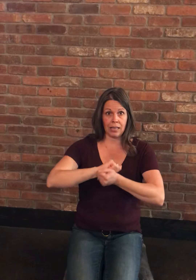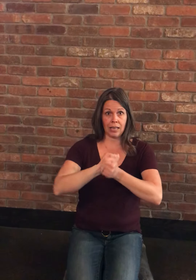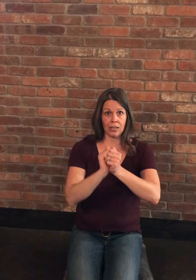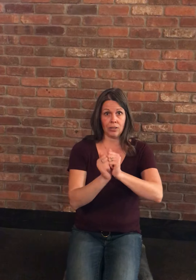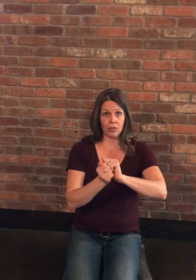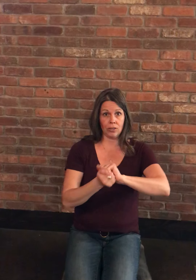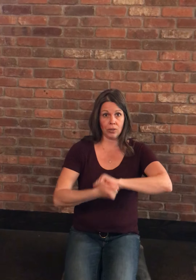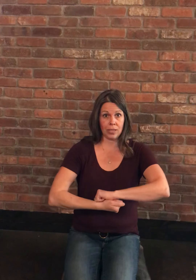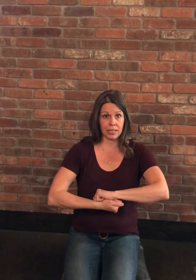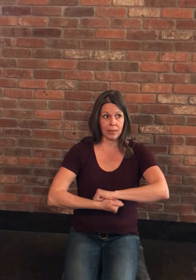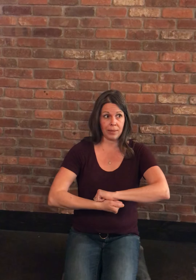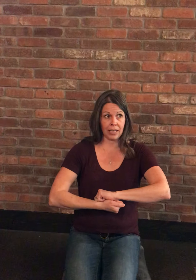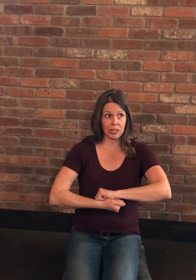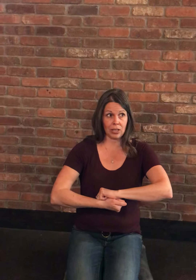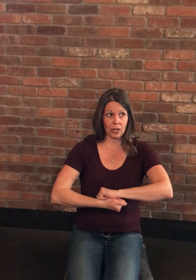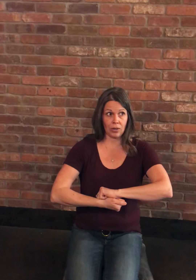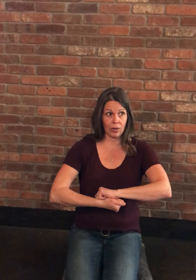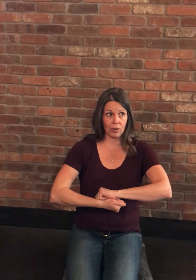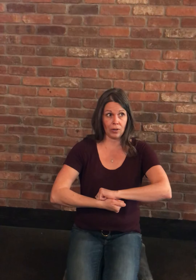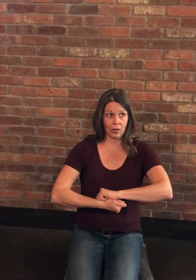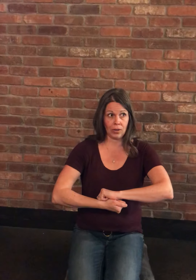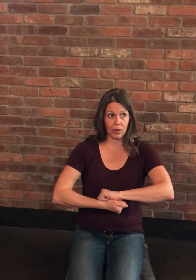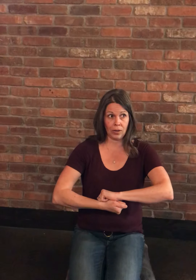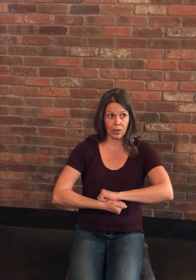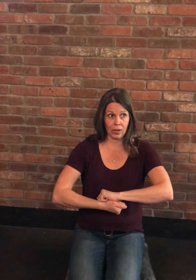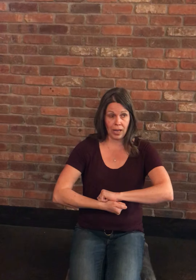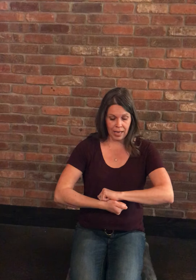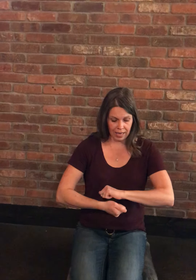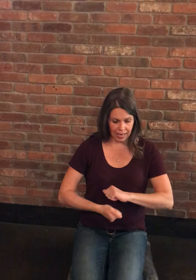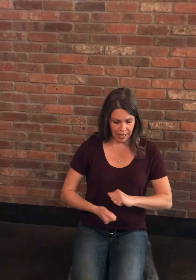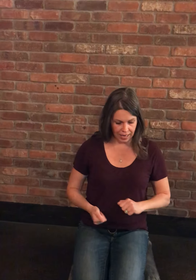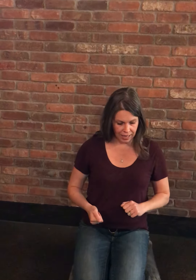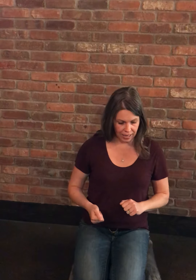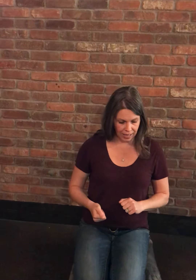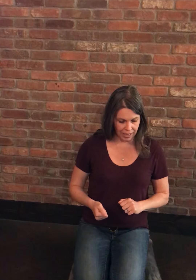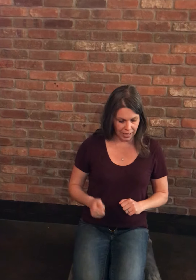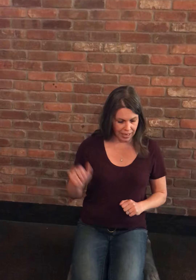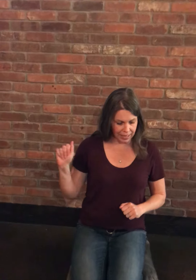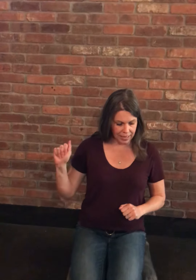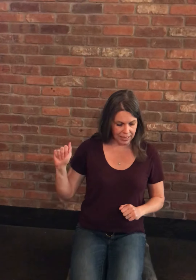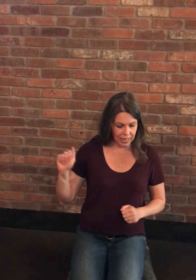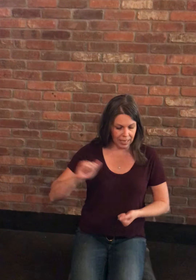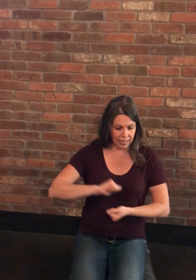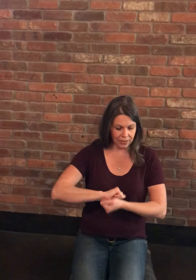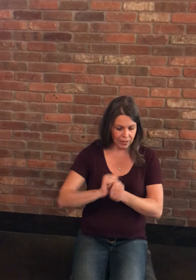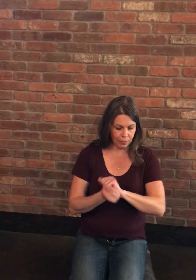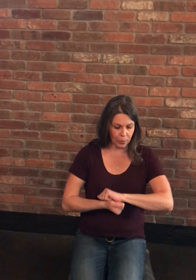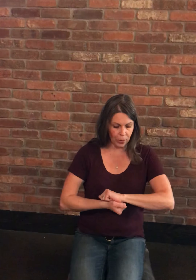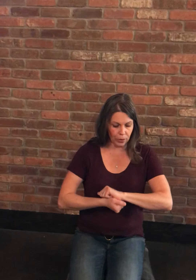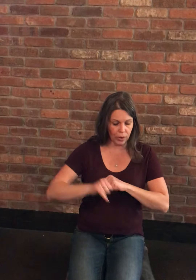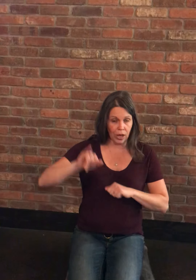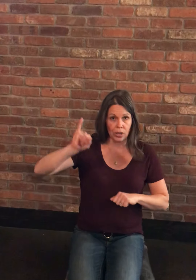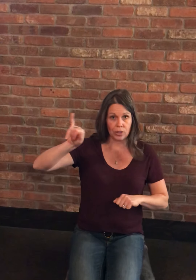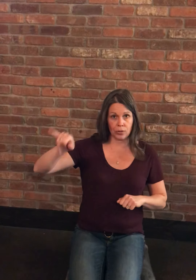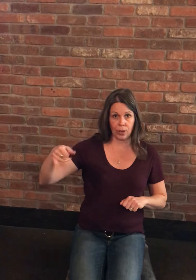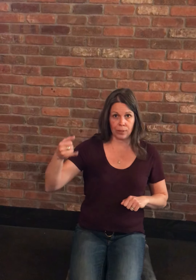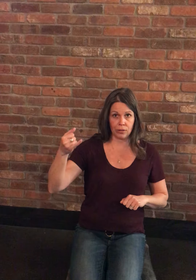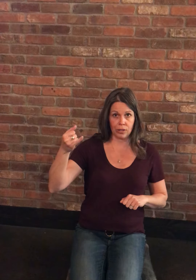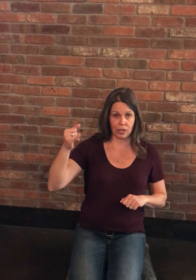then you twist them like so. Okay? Augustine of Hippo. Jerome, you do a J